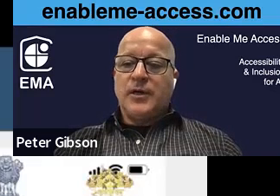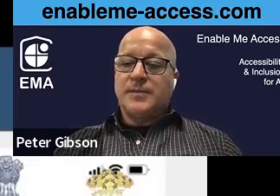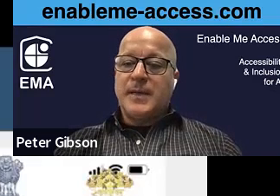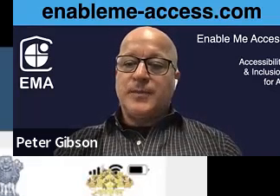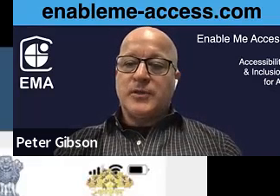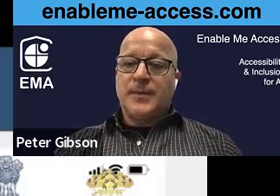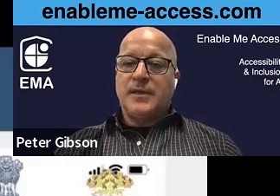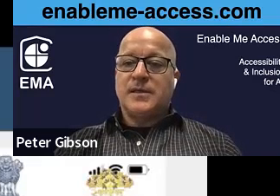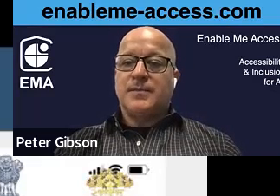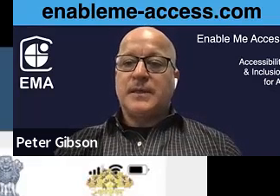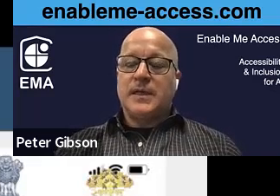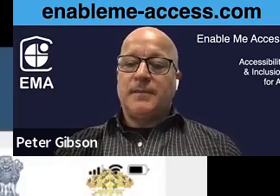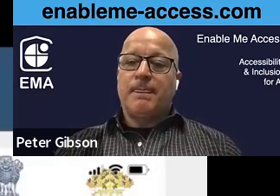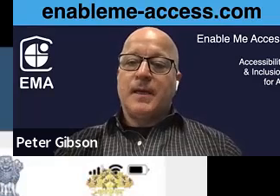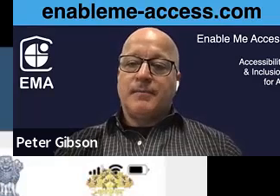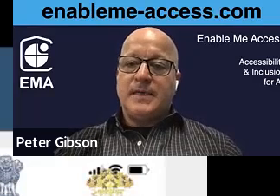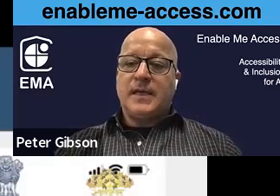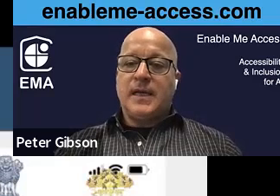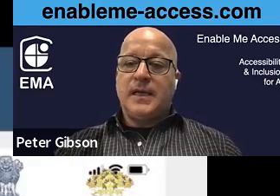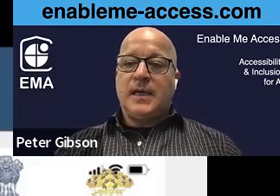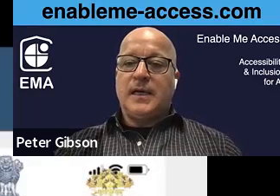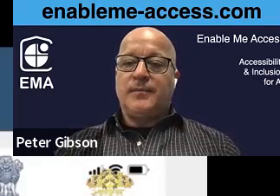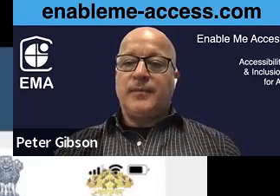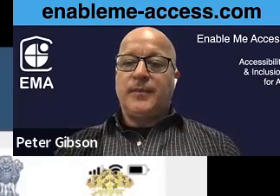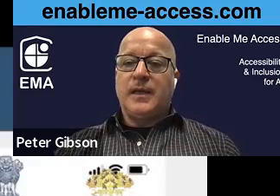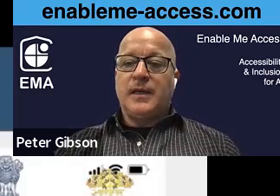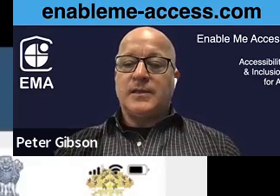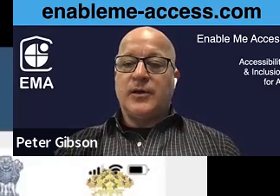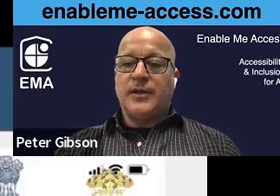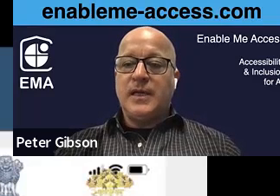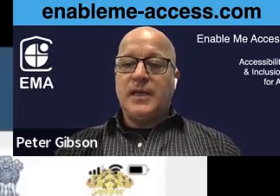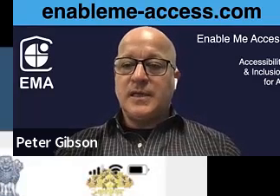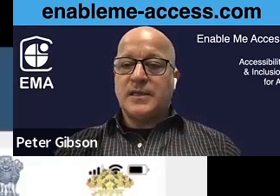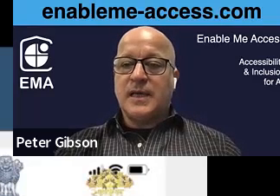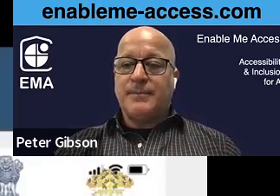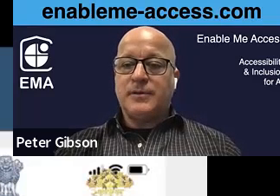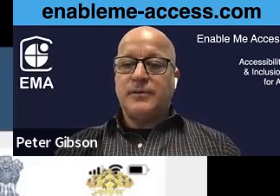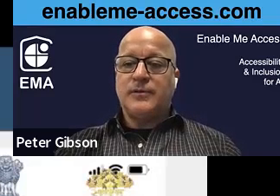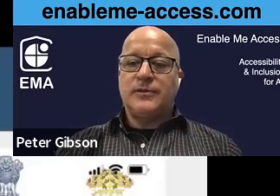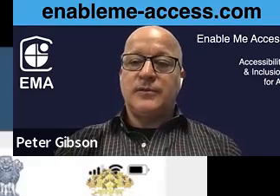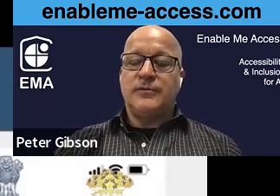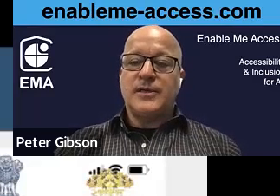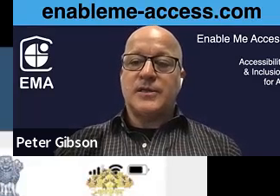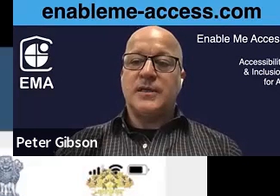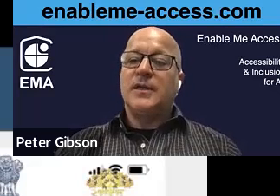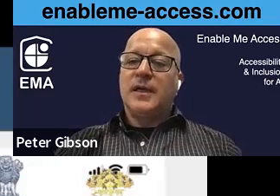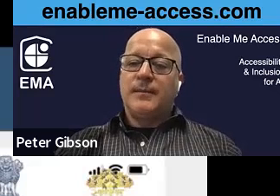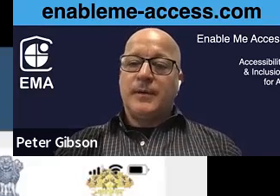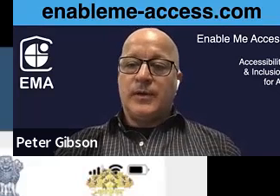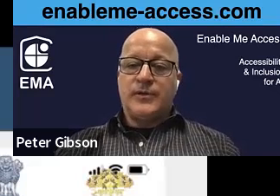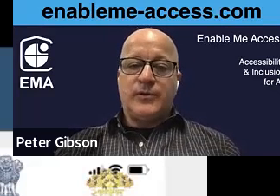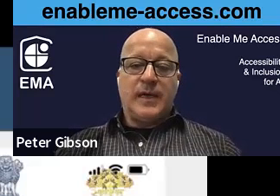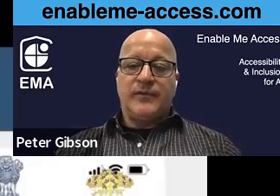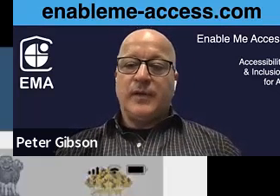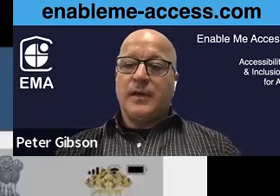So I'm not going to spend too much time on this, but basically it is not the easiest app to register,